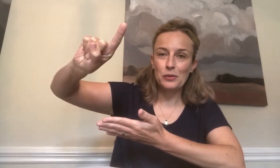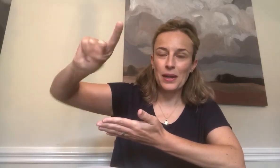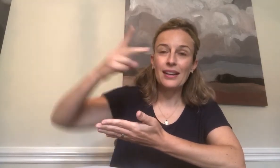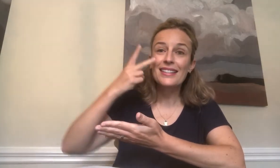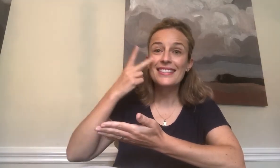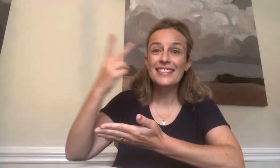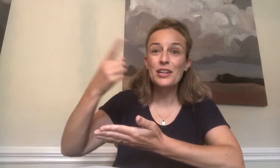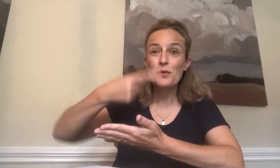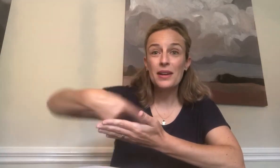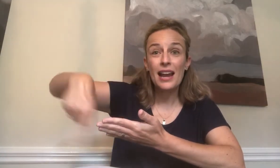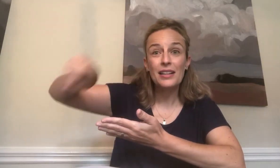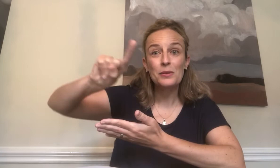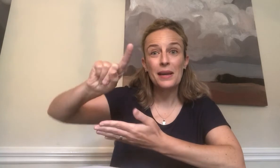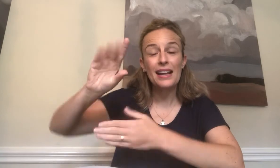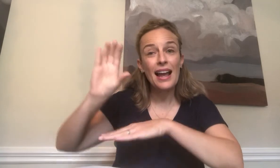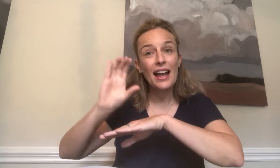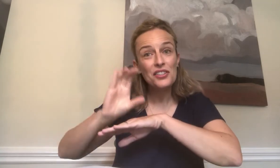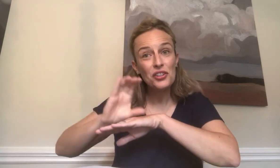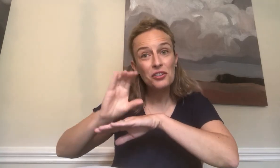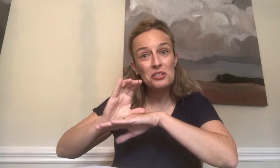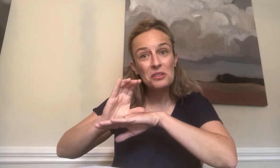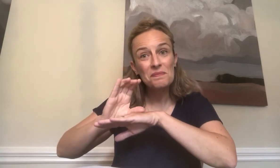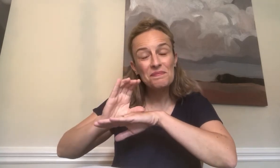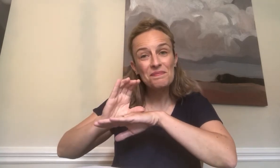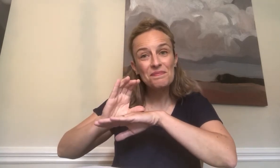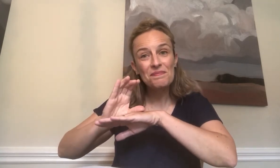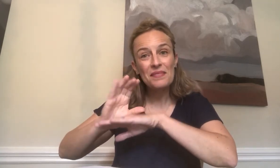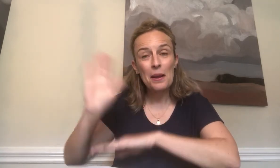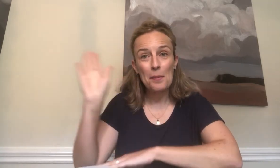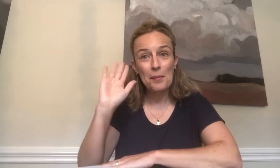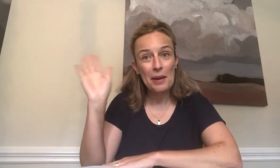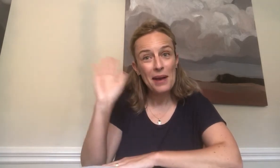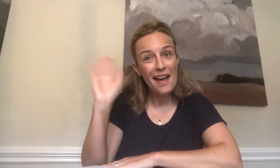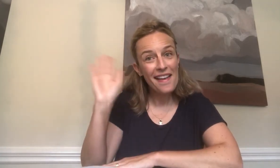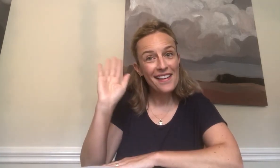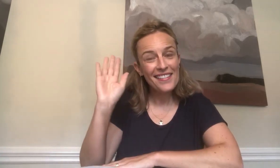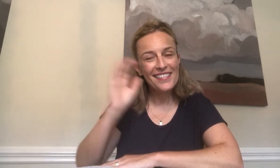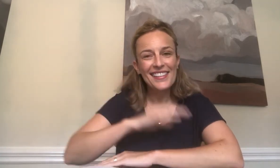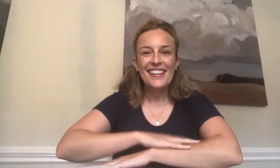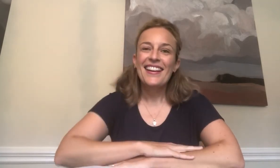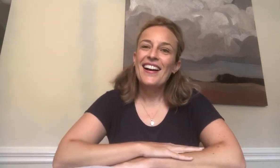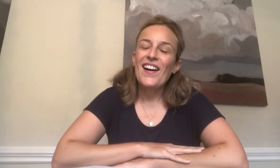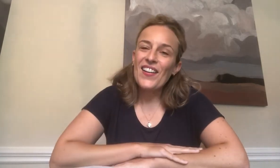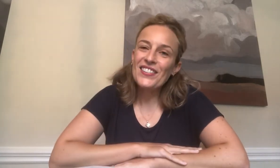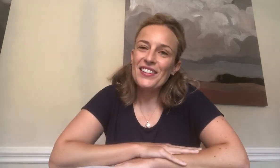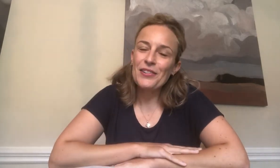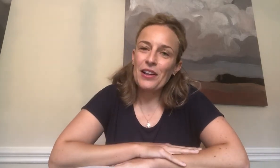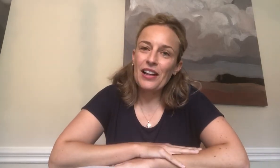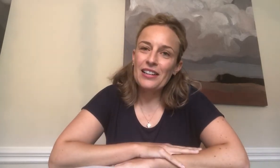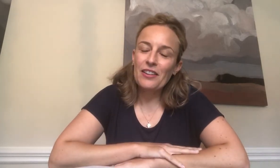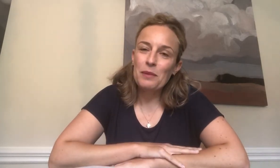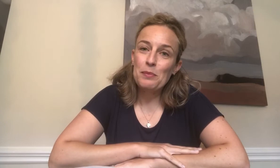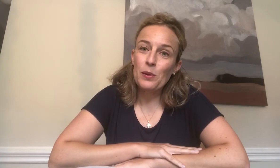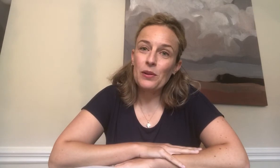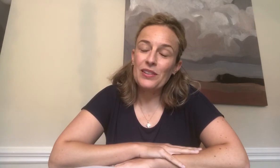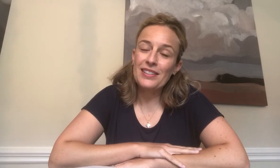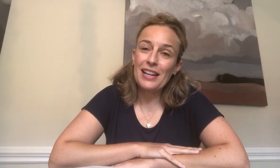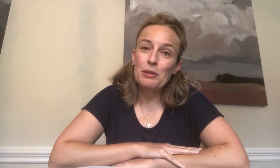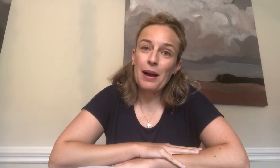week. See you next week at church. Bye-bye. Also, a lot of deaf people say goodbye